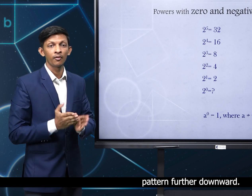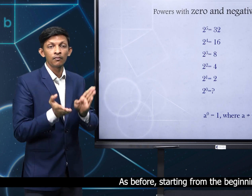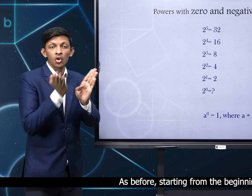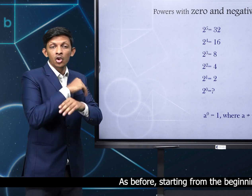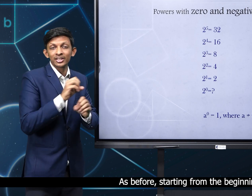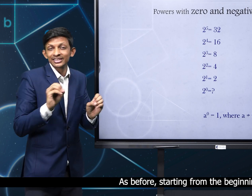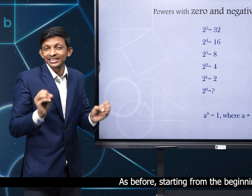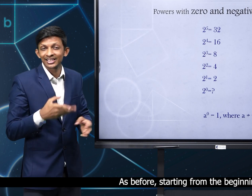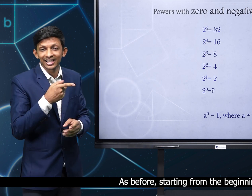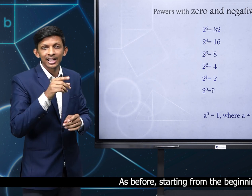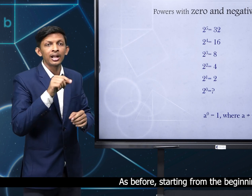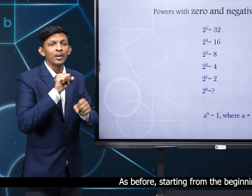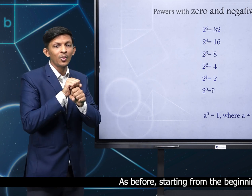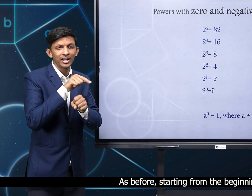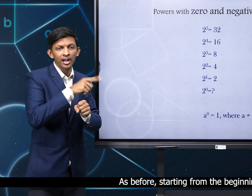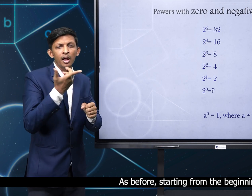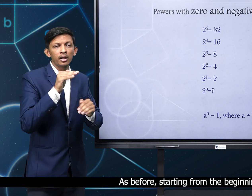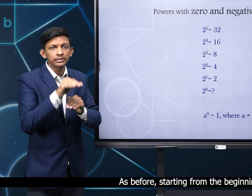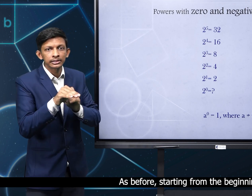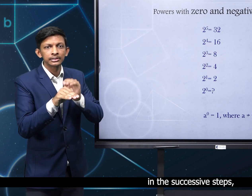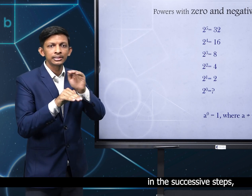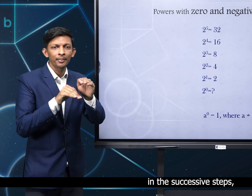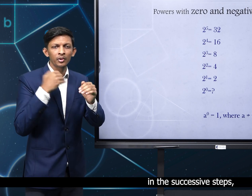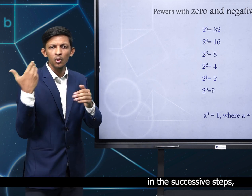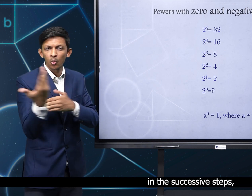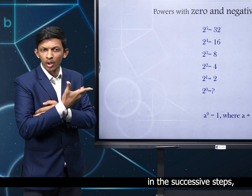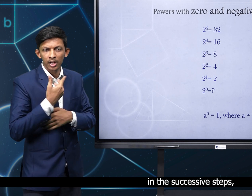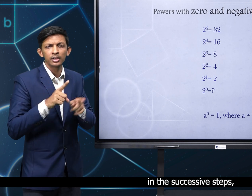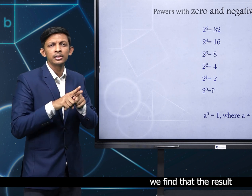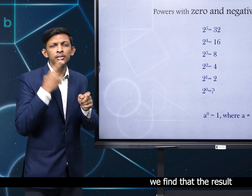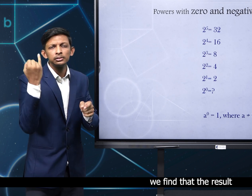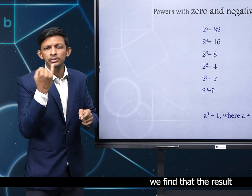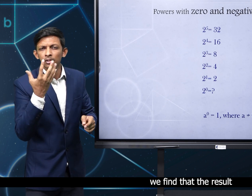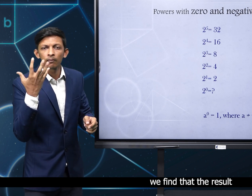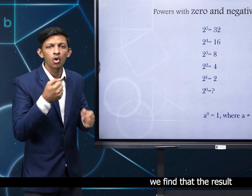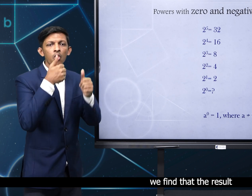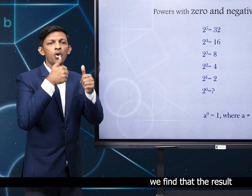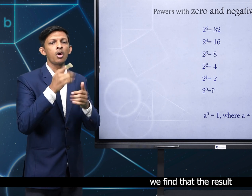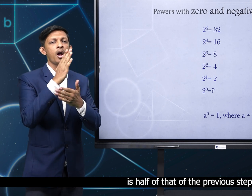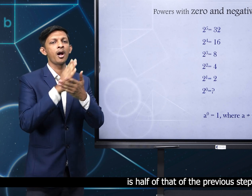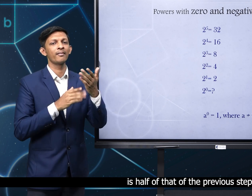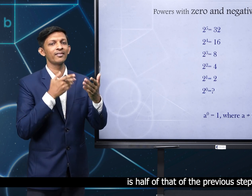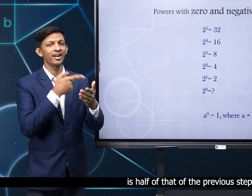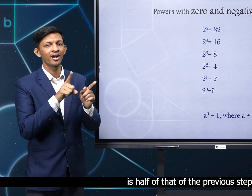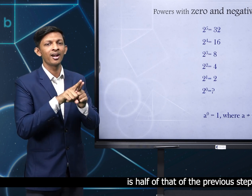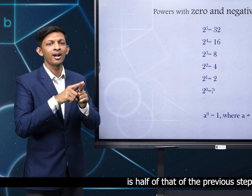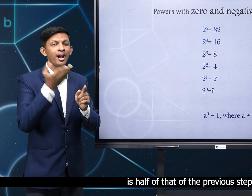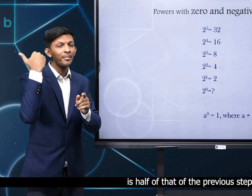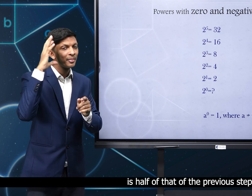As before, starting from the beginning, in the successive steps, we find that the result is half of that of the previous step.